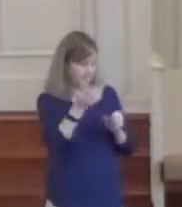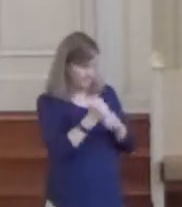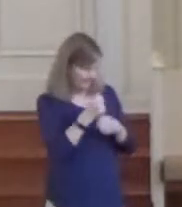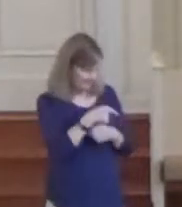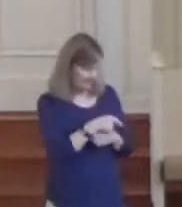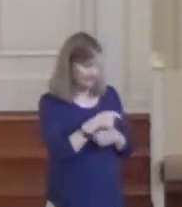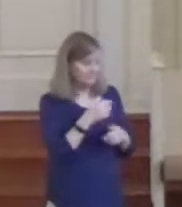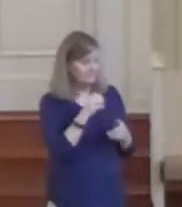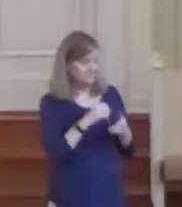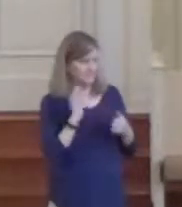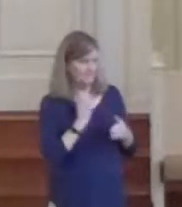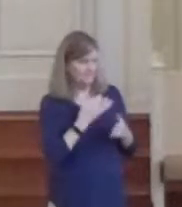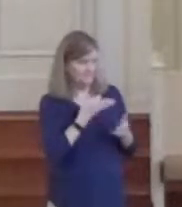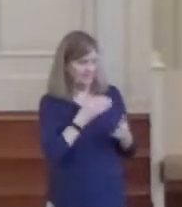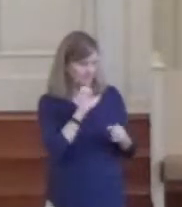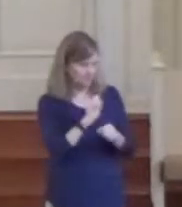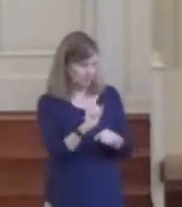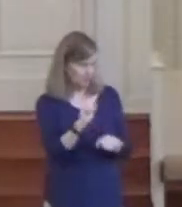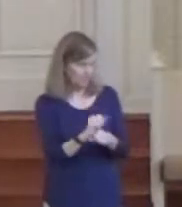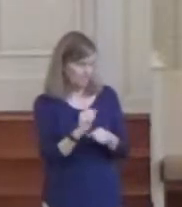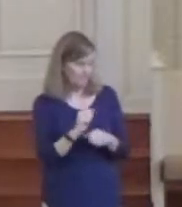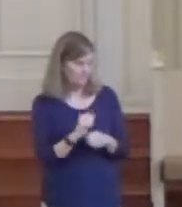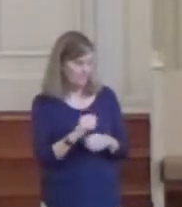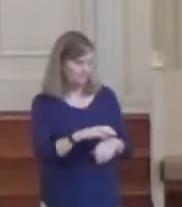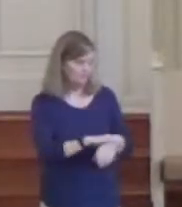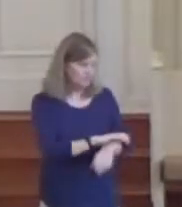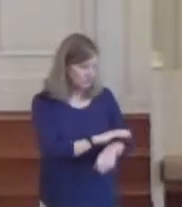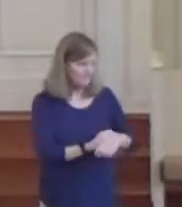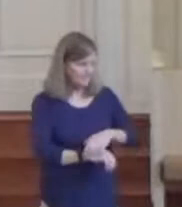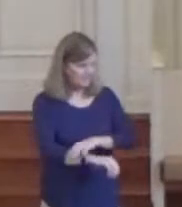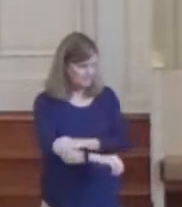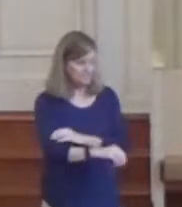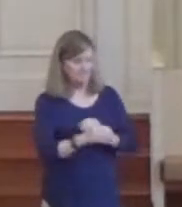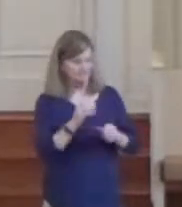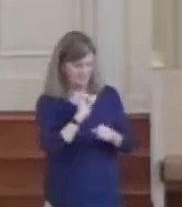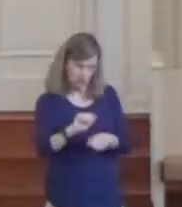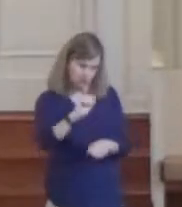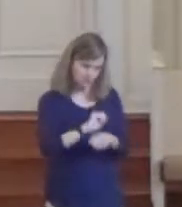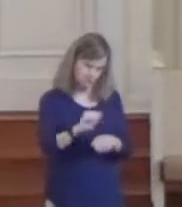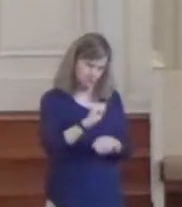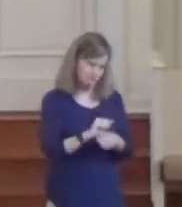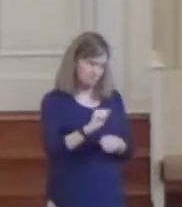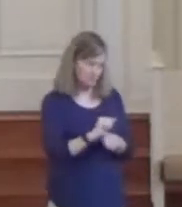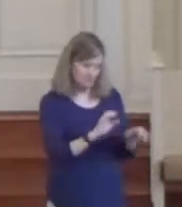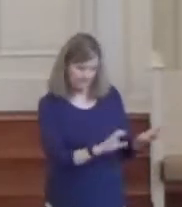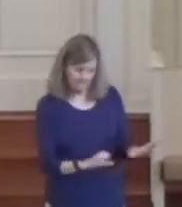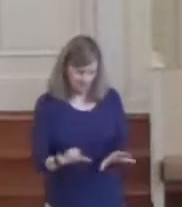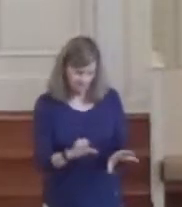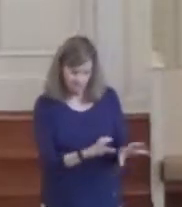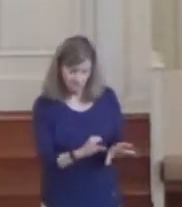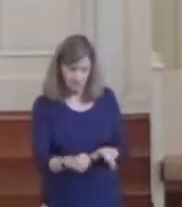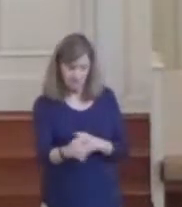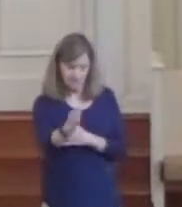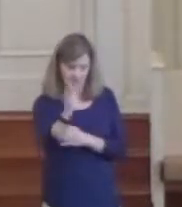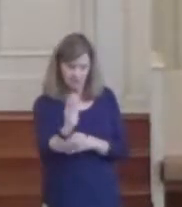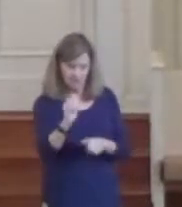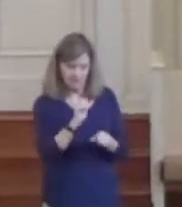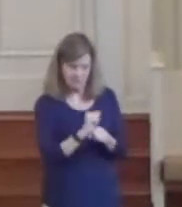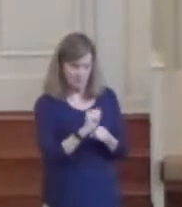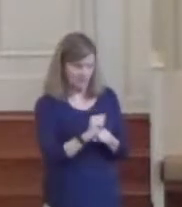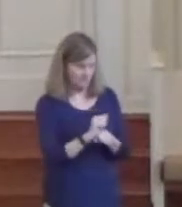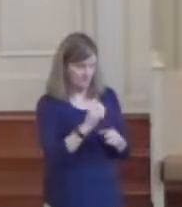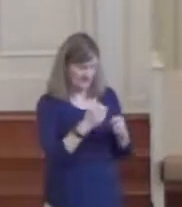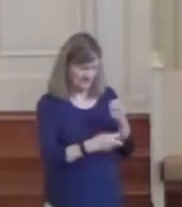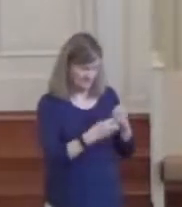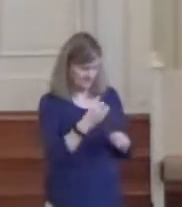divine image. And that's our job, to roll up our sleeves, to get to work, to do it, to perform God's work, that